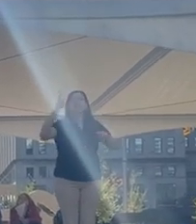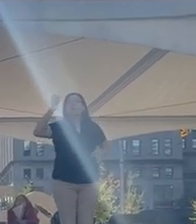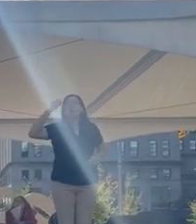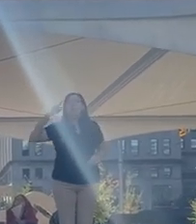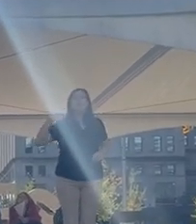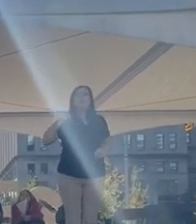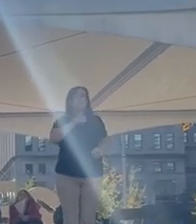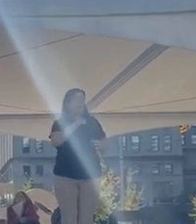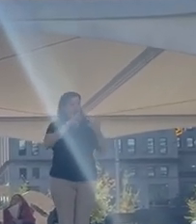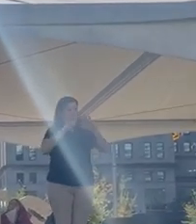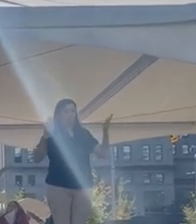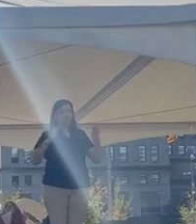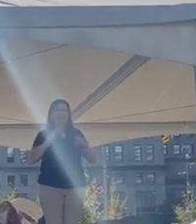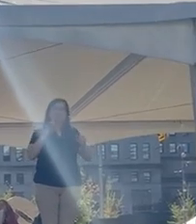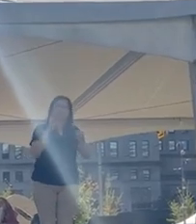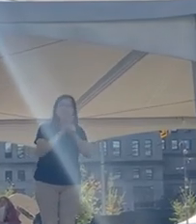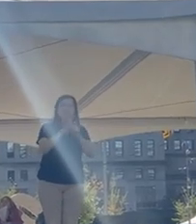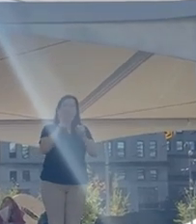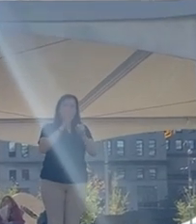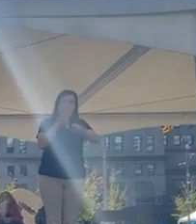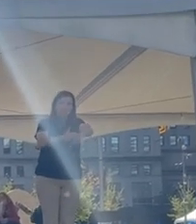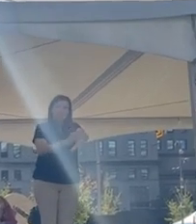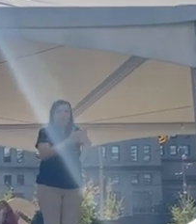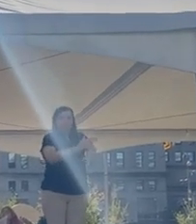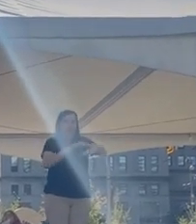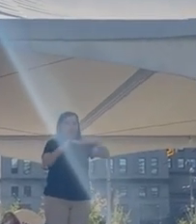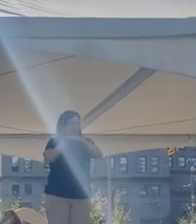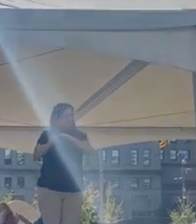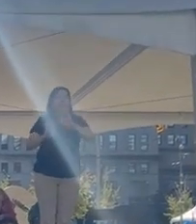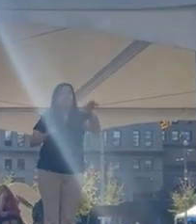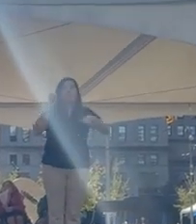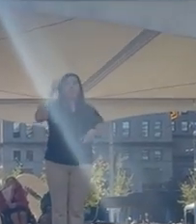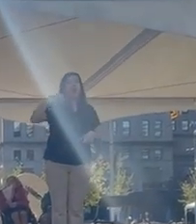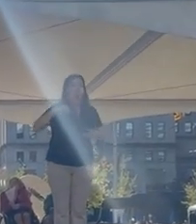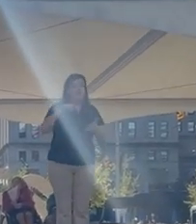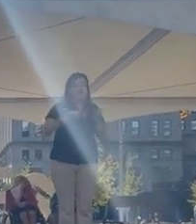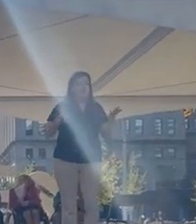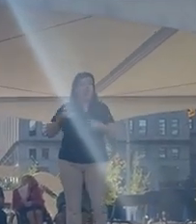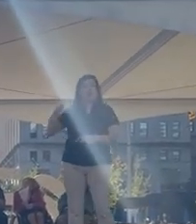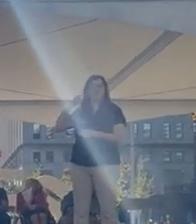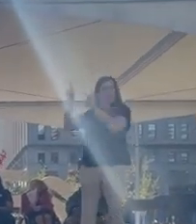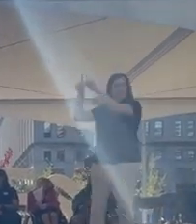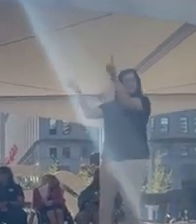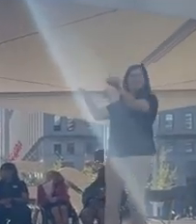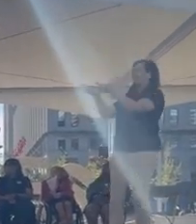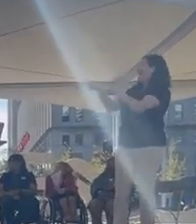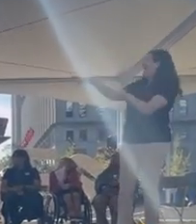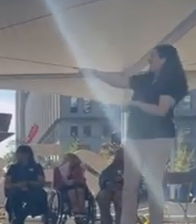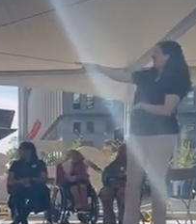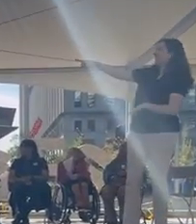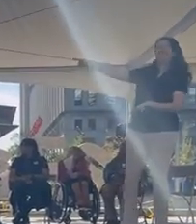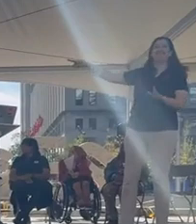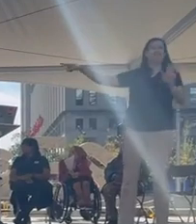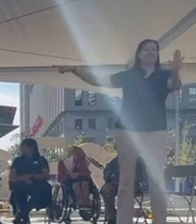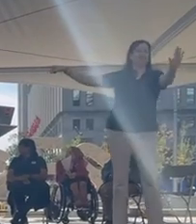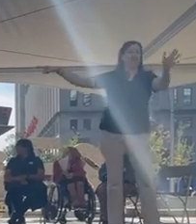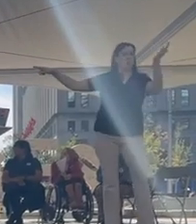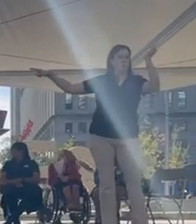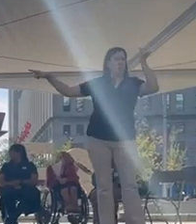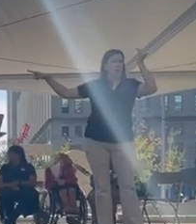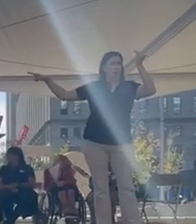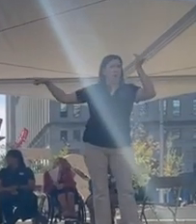fully committed to accessibility. As I stand on this stage, I love this sign because it is this group